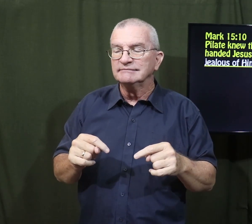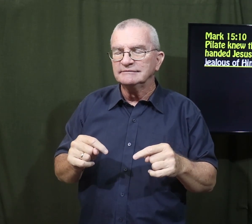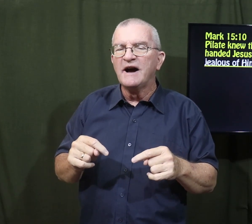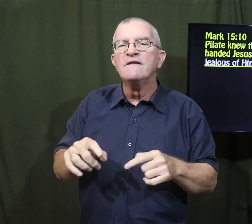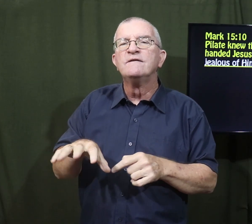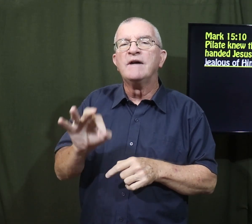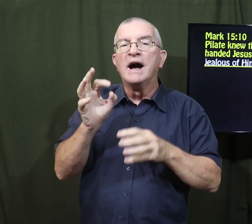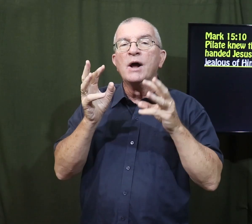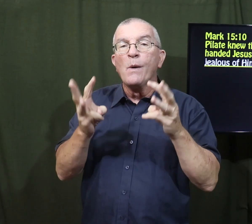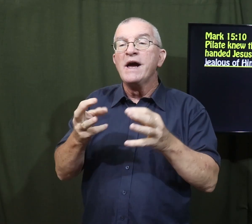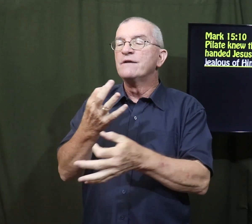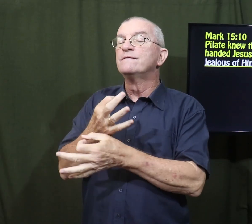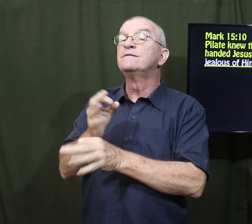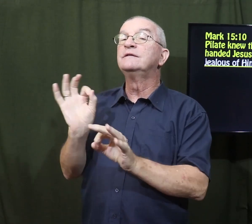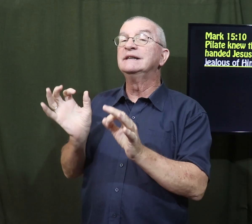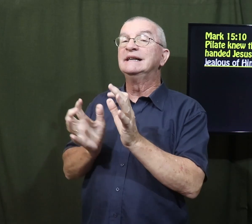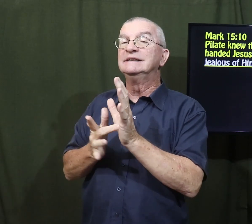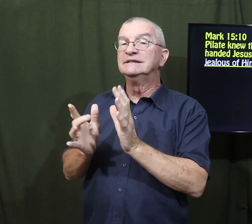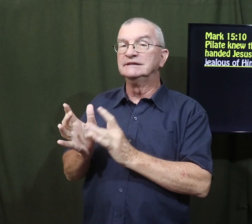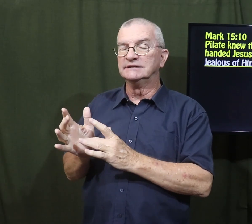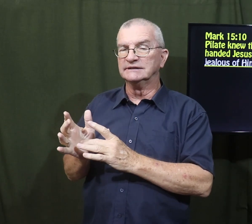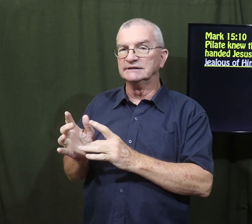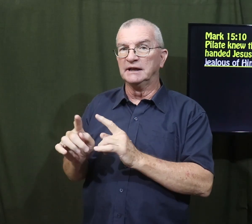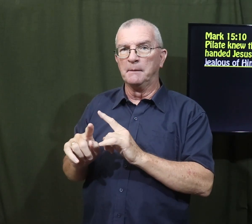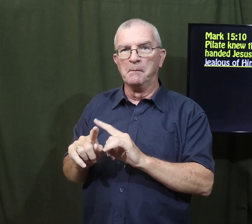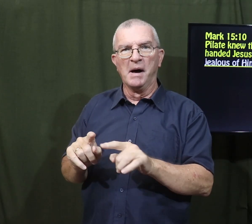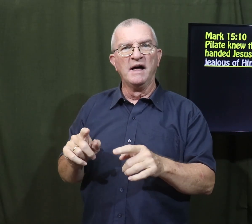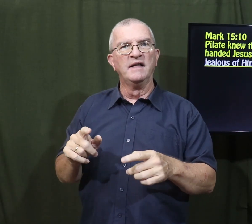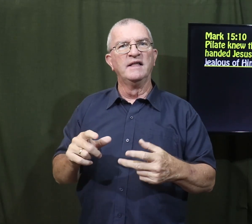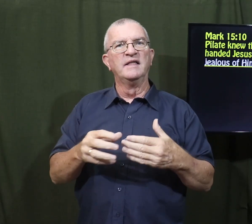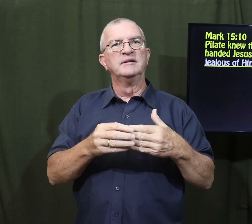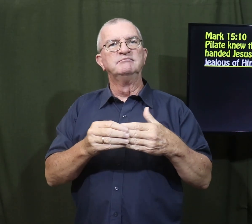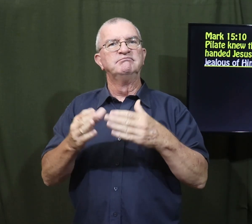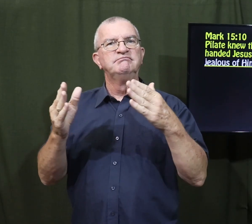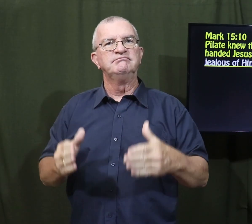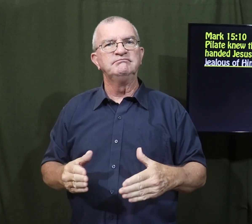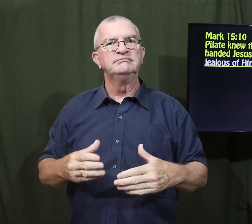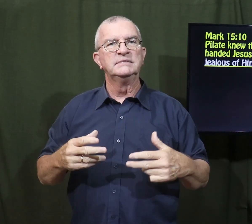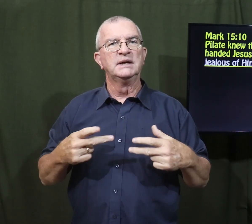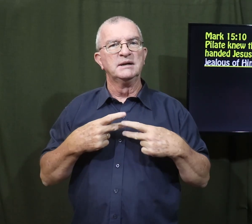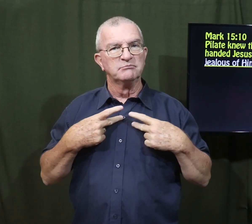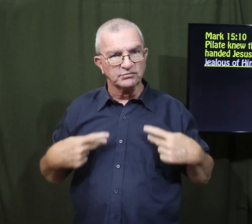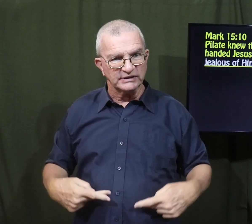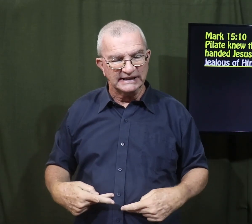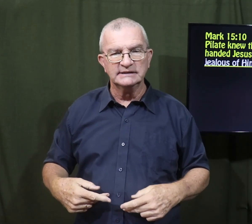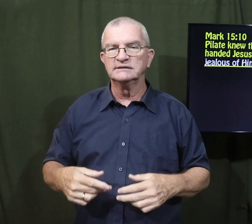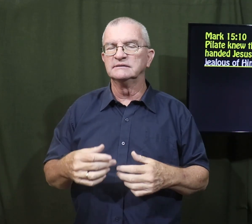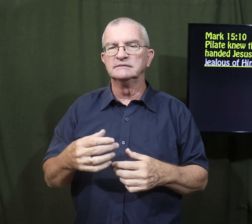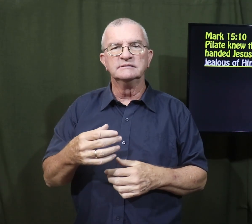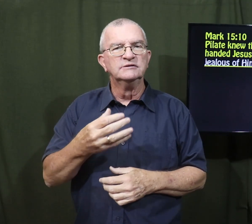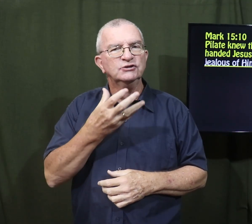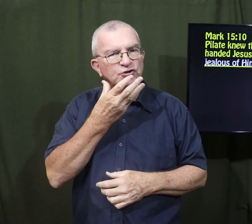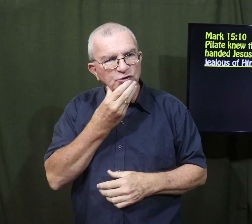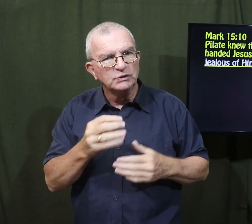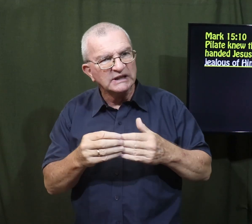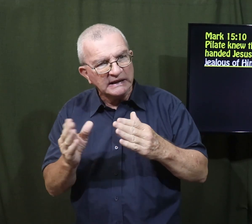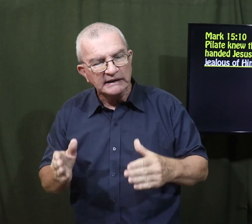He's trying to find a way to free Jesus. But the leaders, the priests, the Jewish